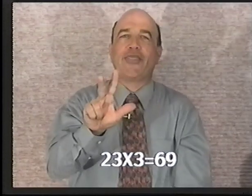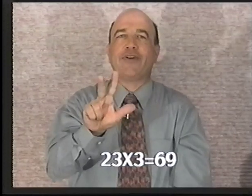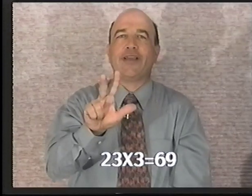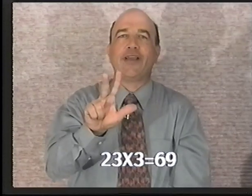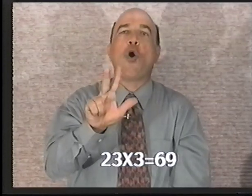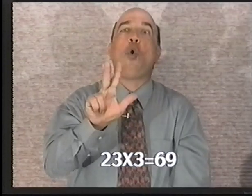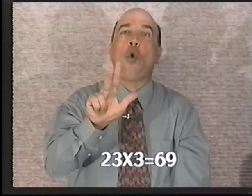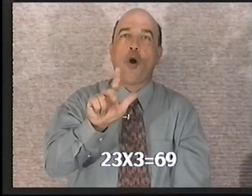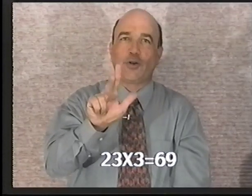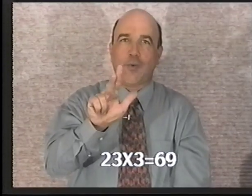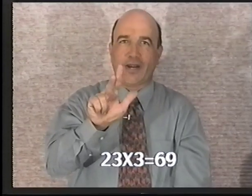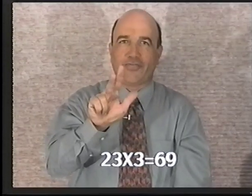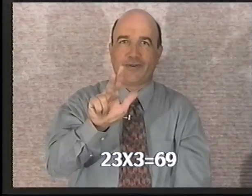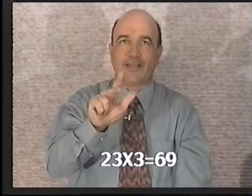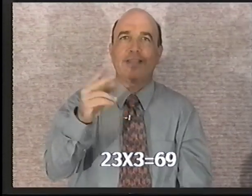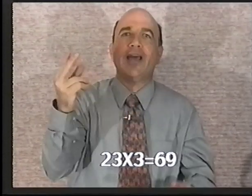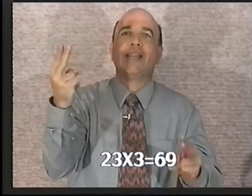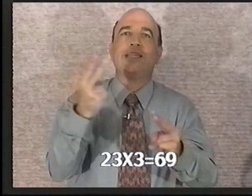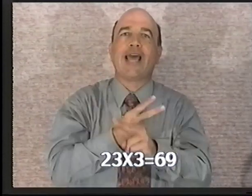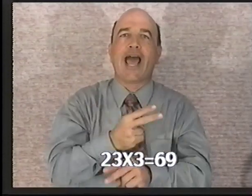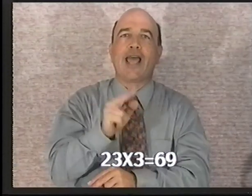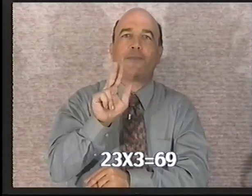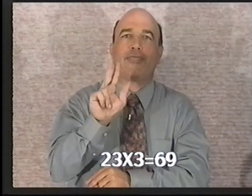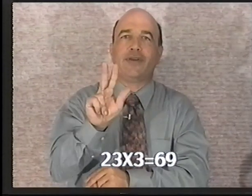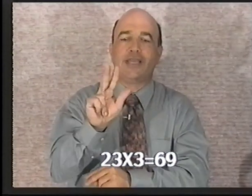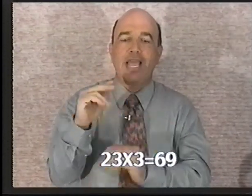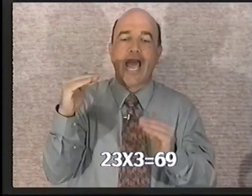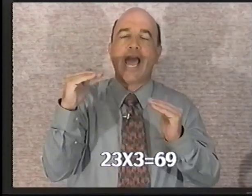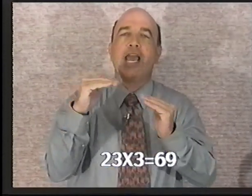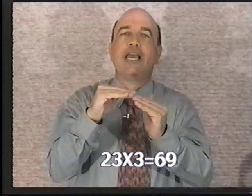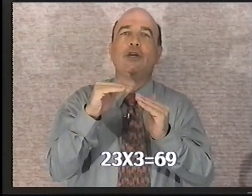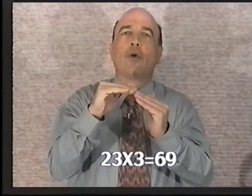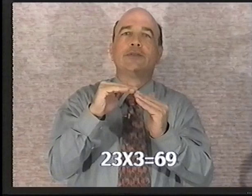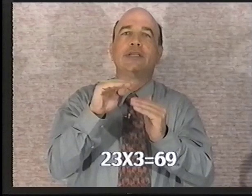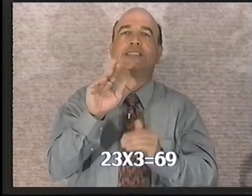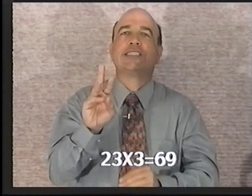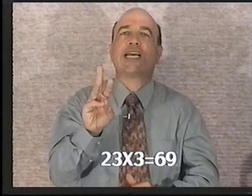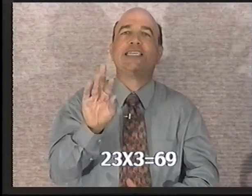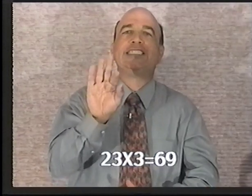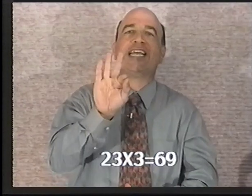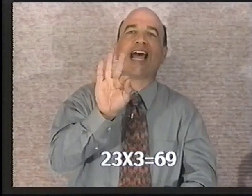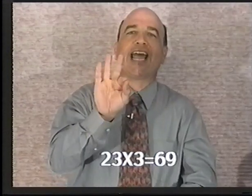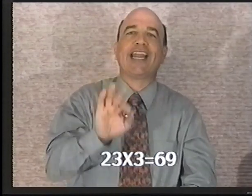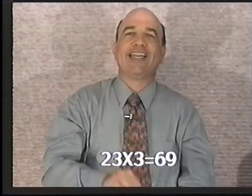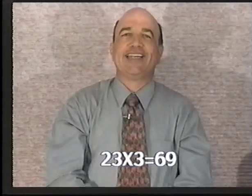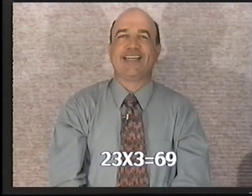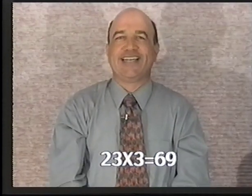23 or 23 times 3 equals 69.